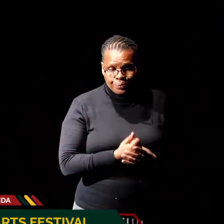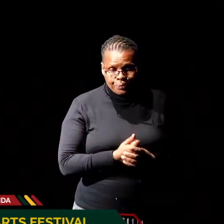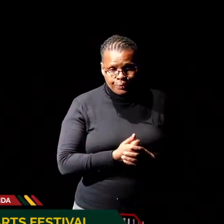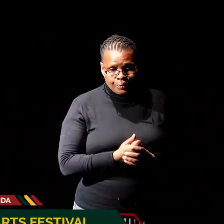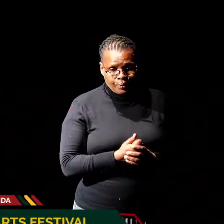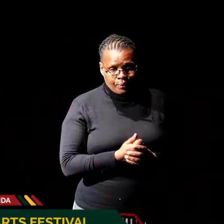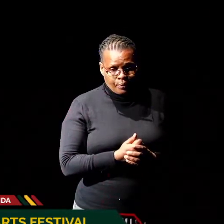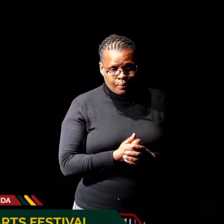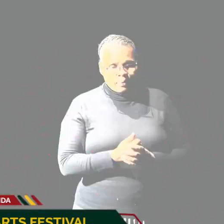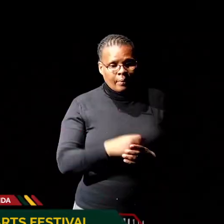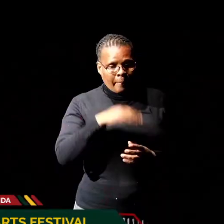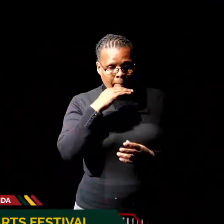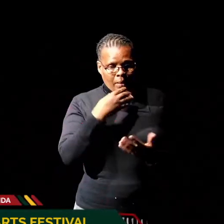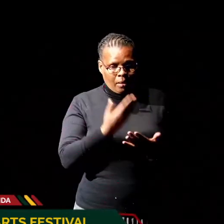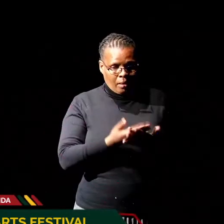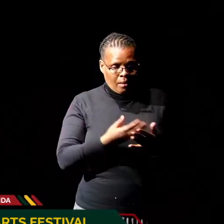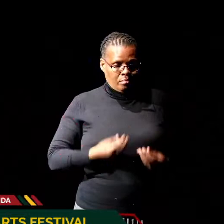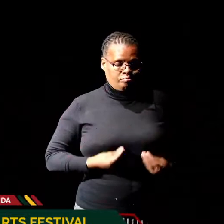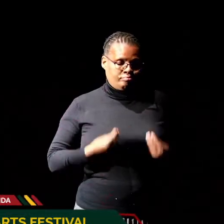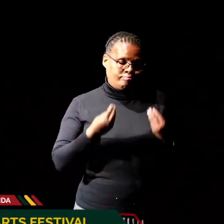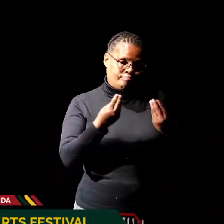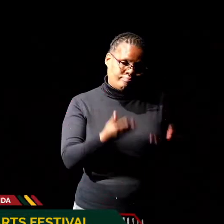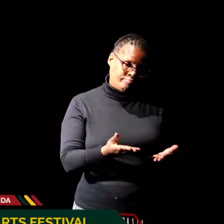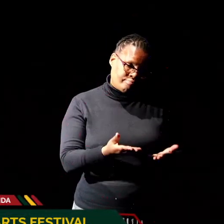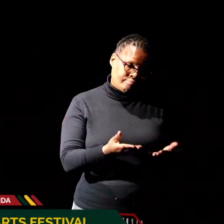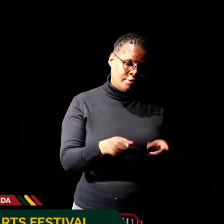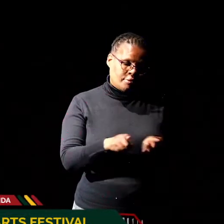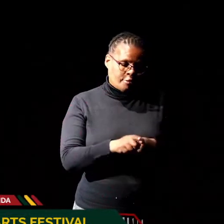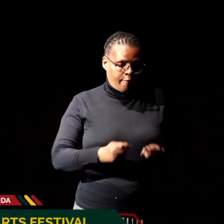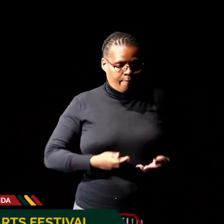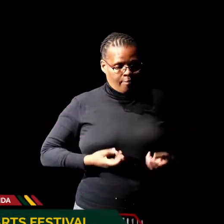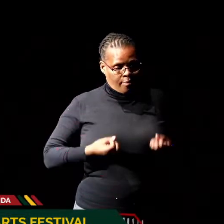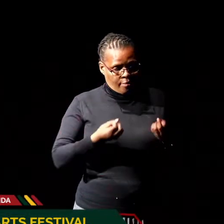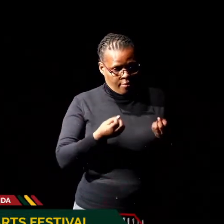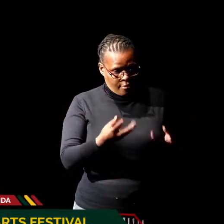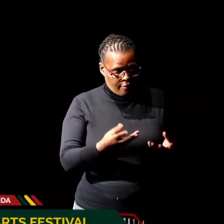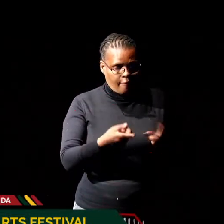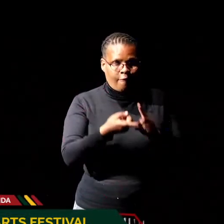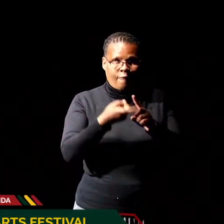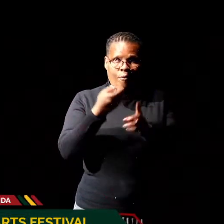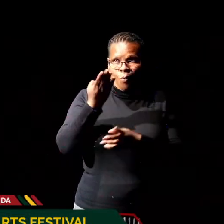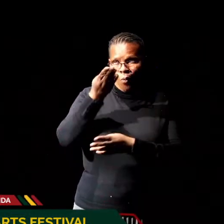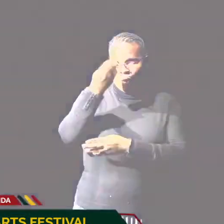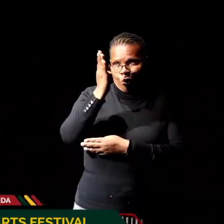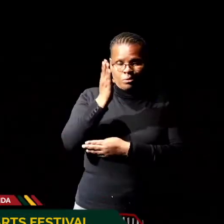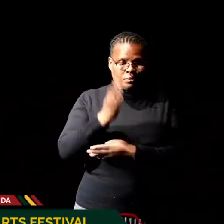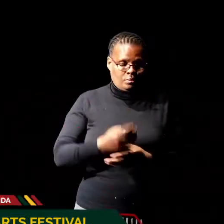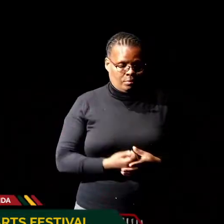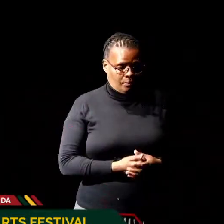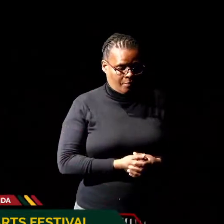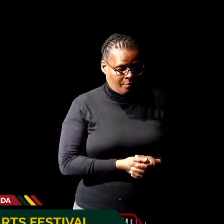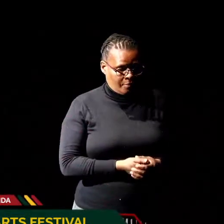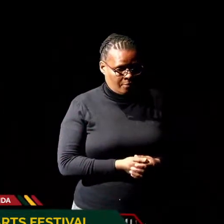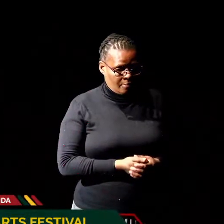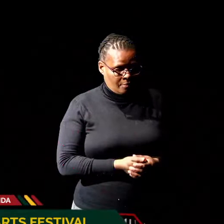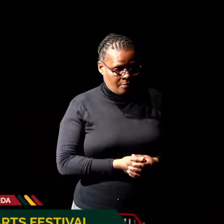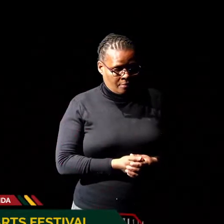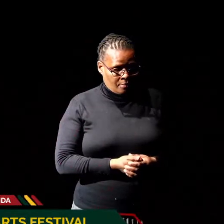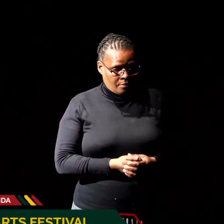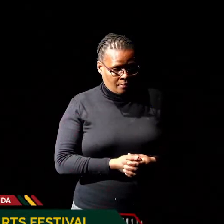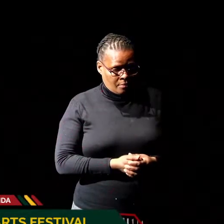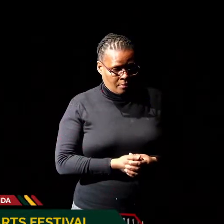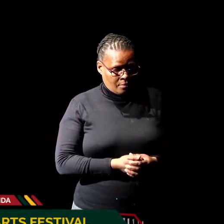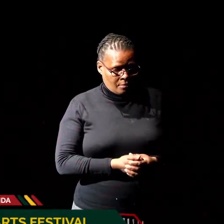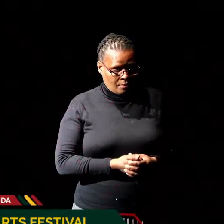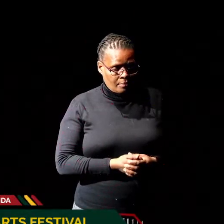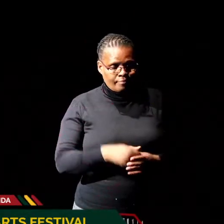will be supplied and be given by Jesus Christ. As we gather around